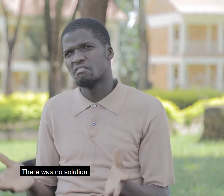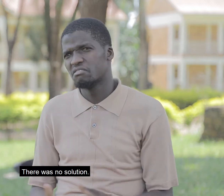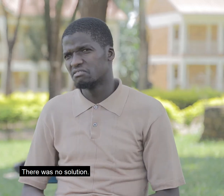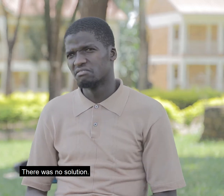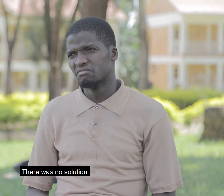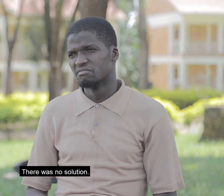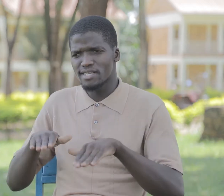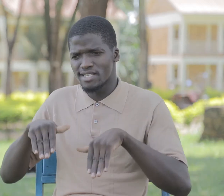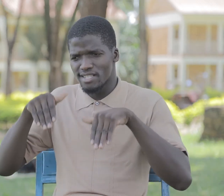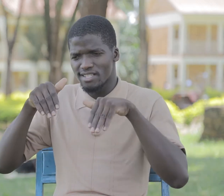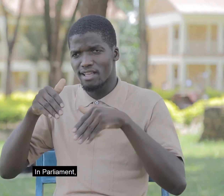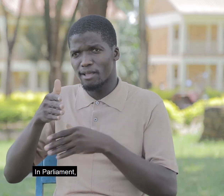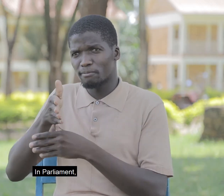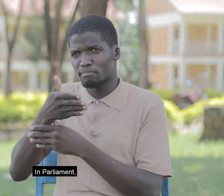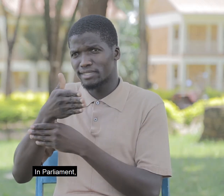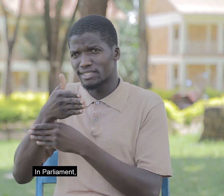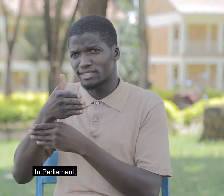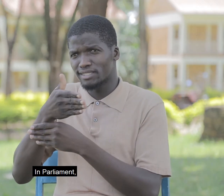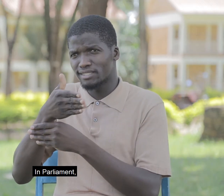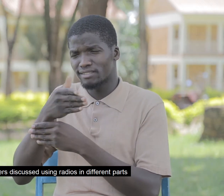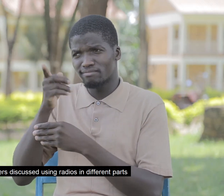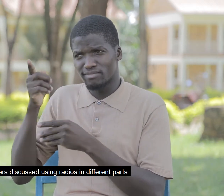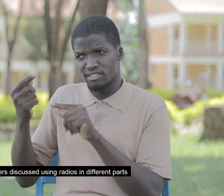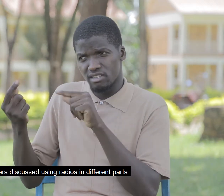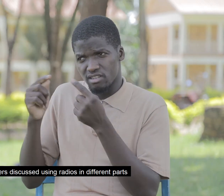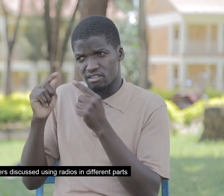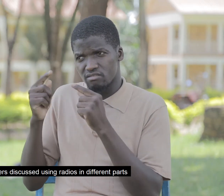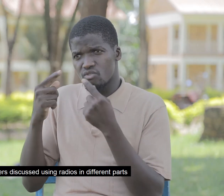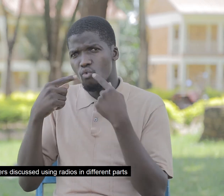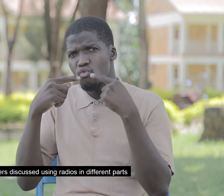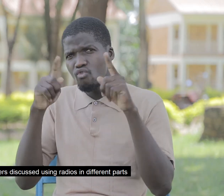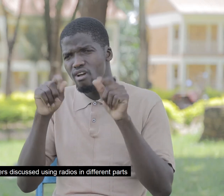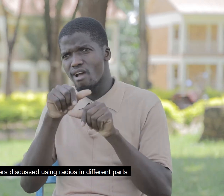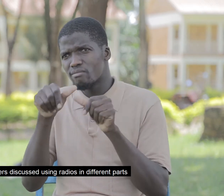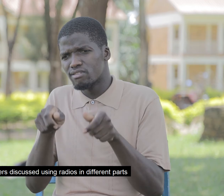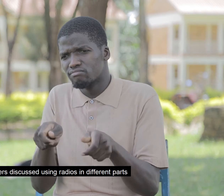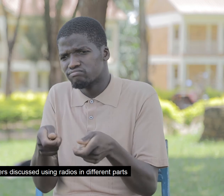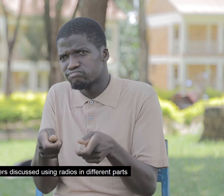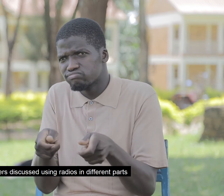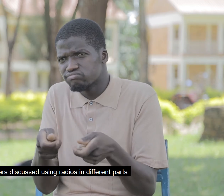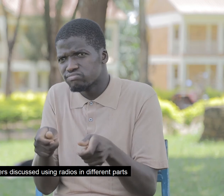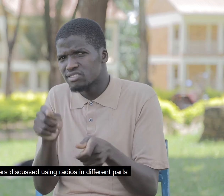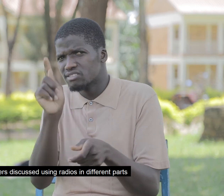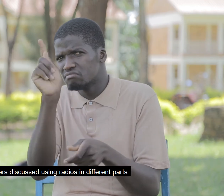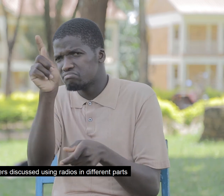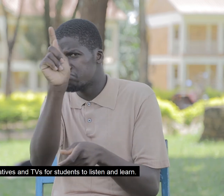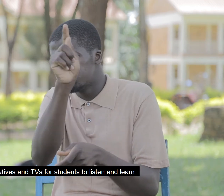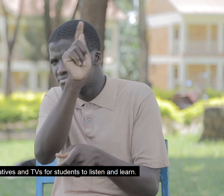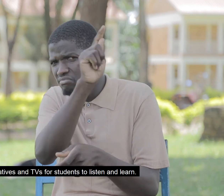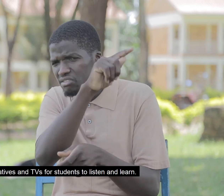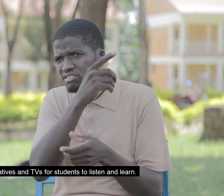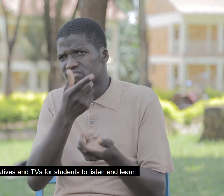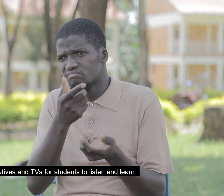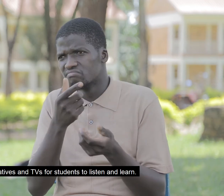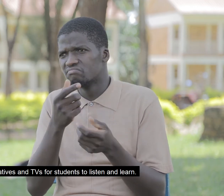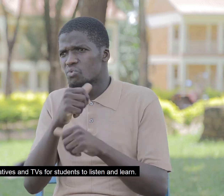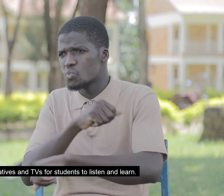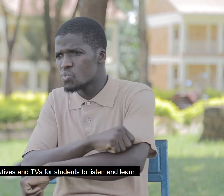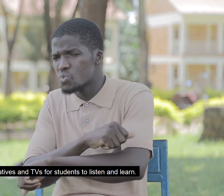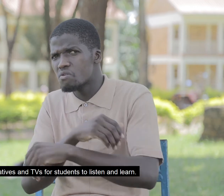solution. In Parliament, ministers discussed using radios in different parts as an alternative and